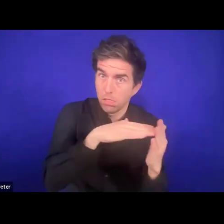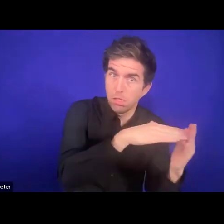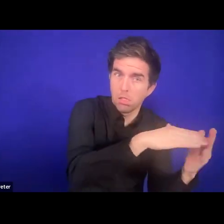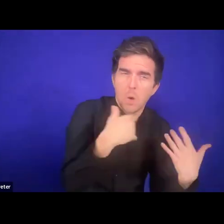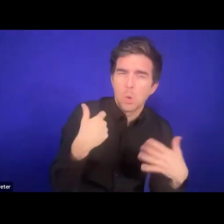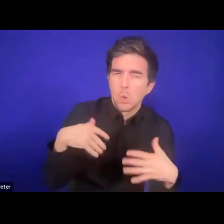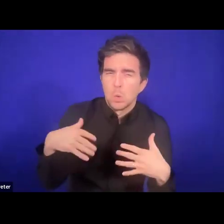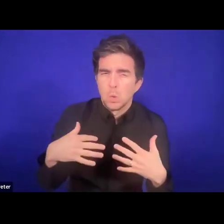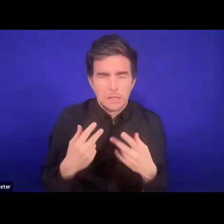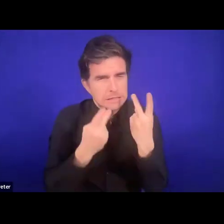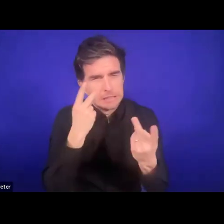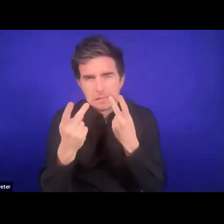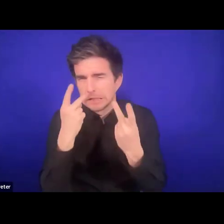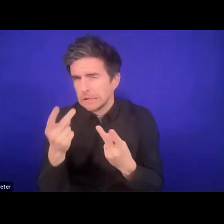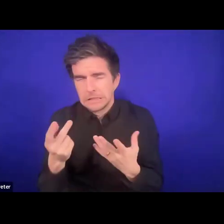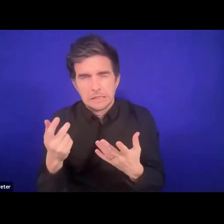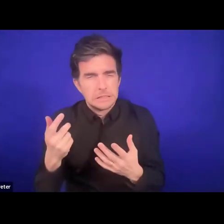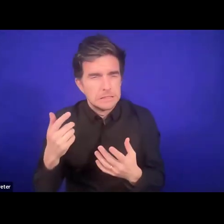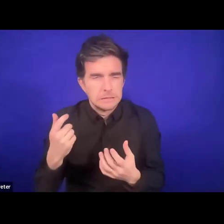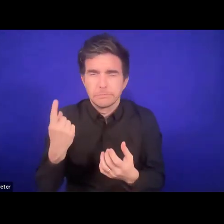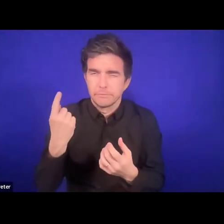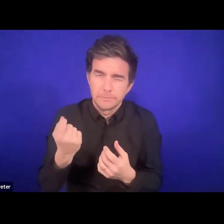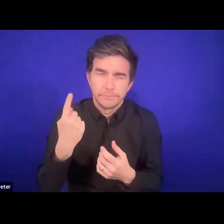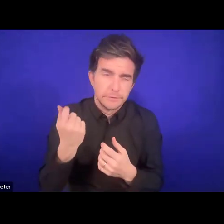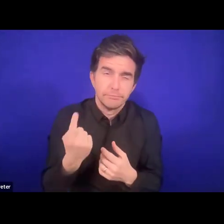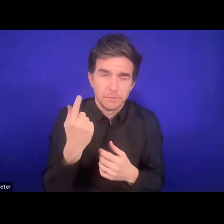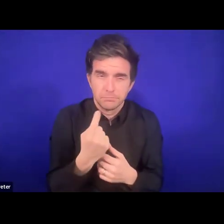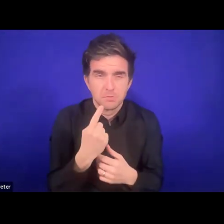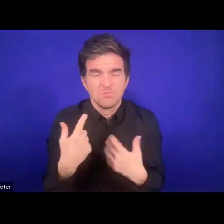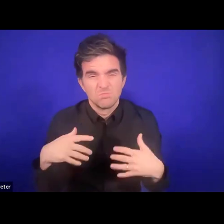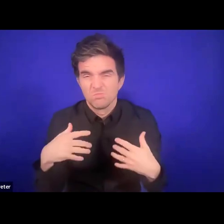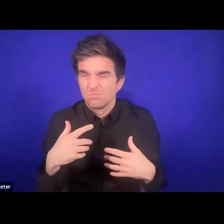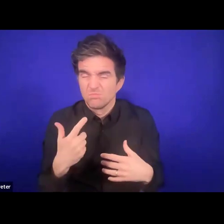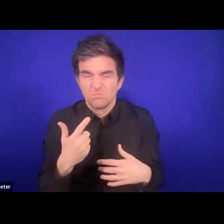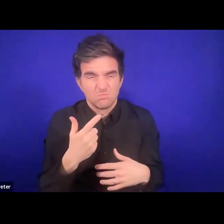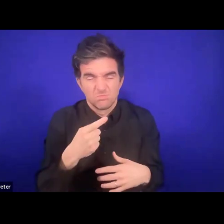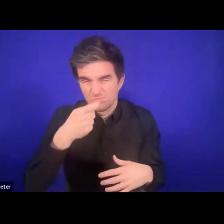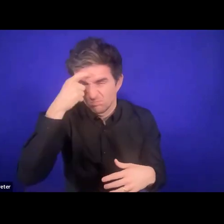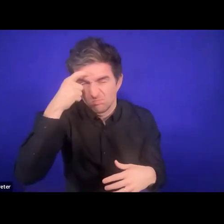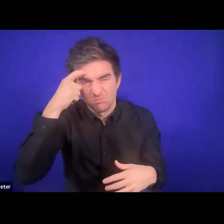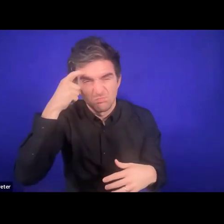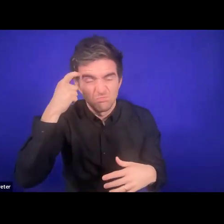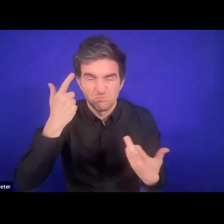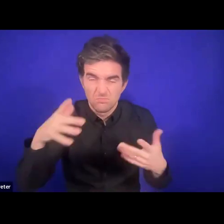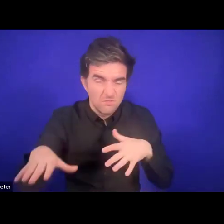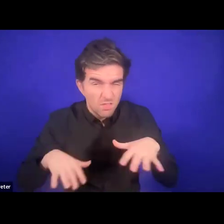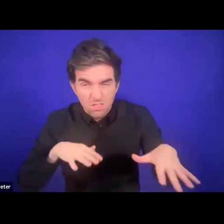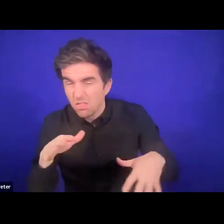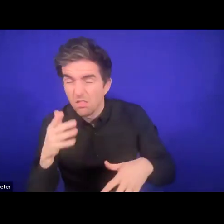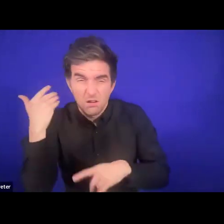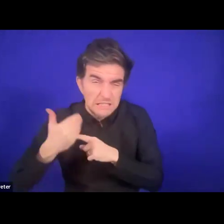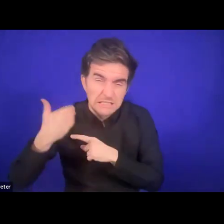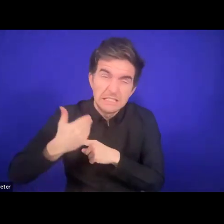to land or credit. That is the reality. So integrating climate adaptation within social protection as